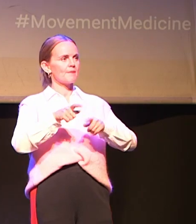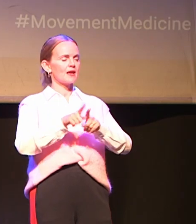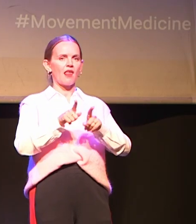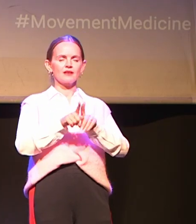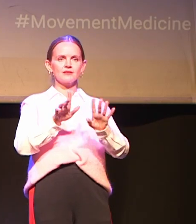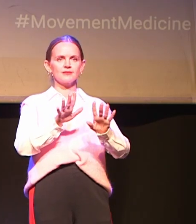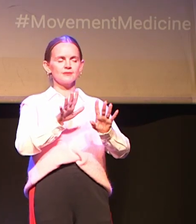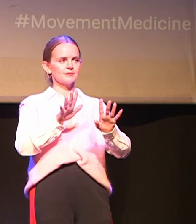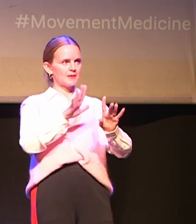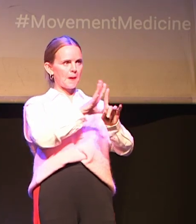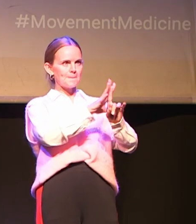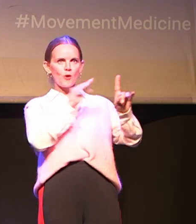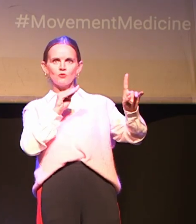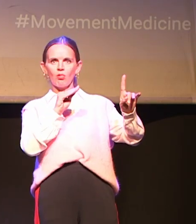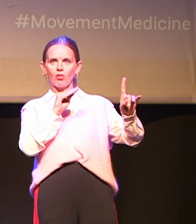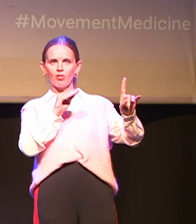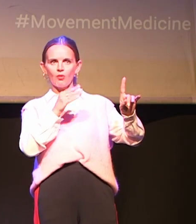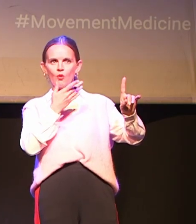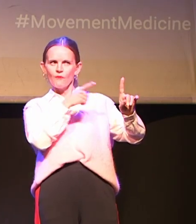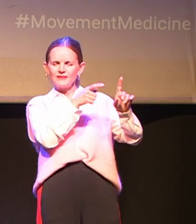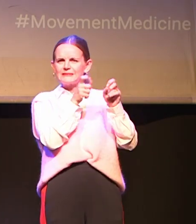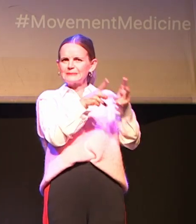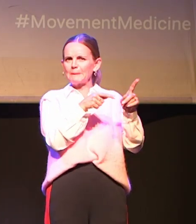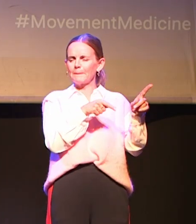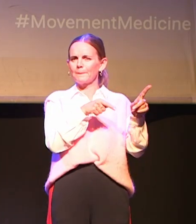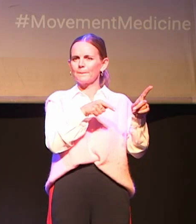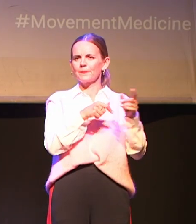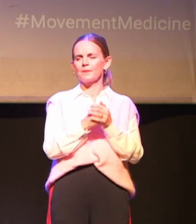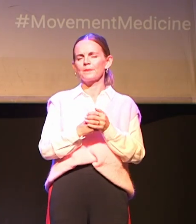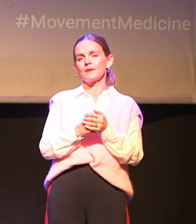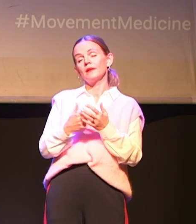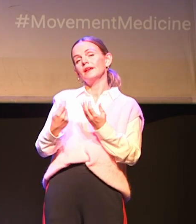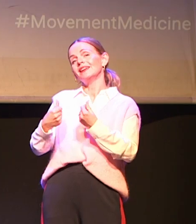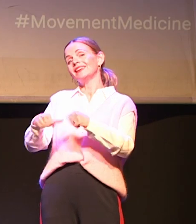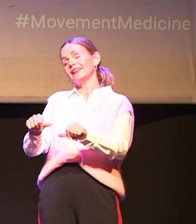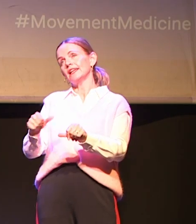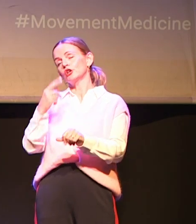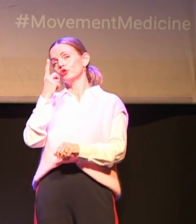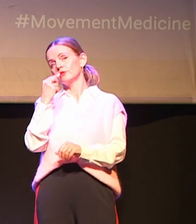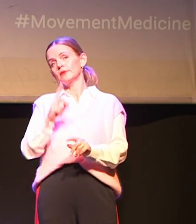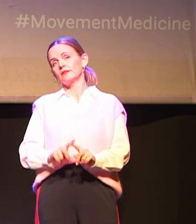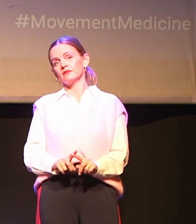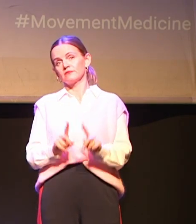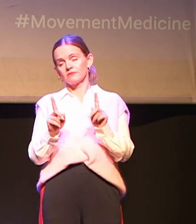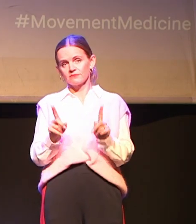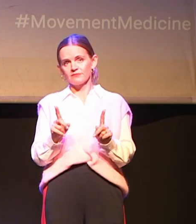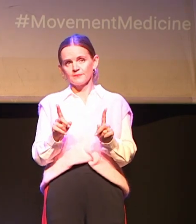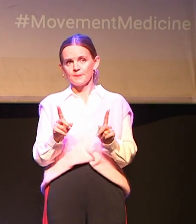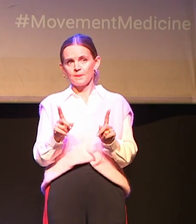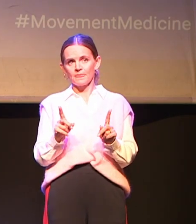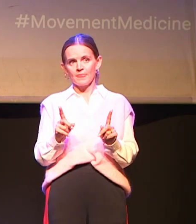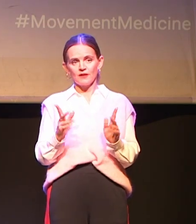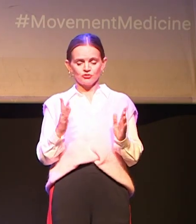this system. And what I think healing could be about is being